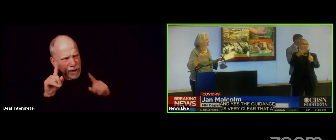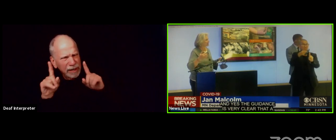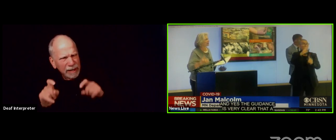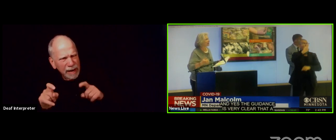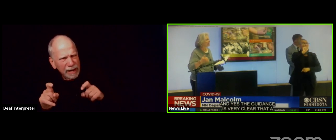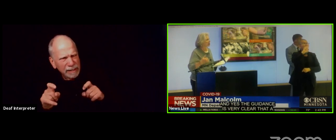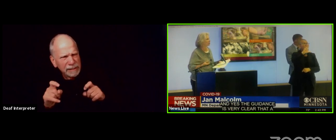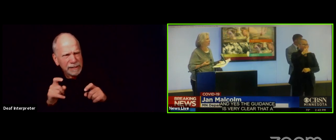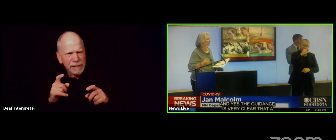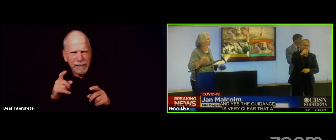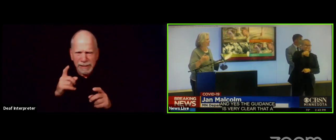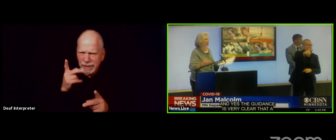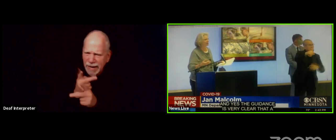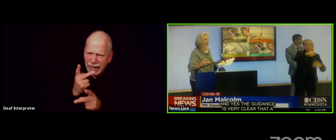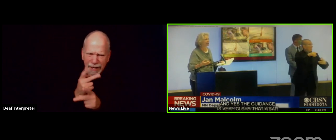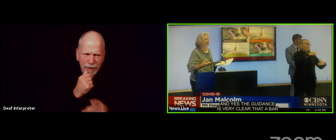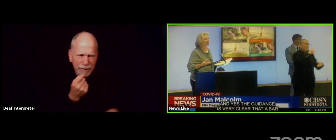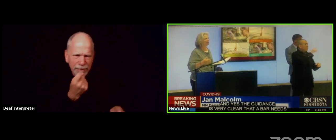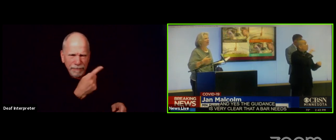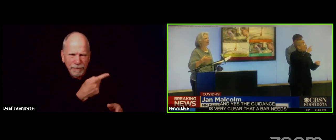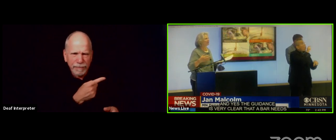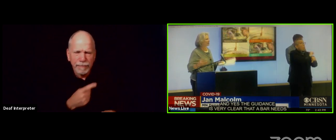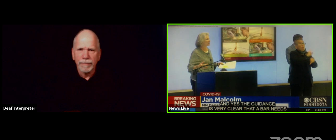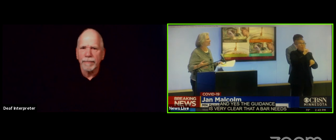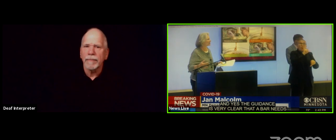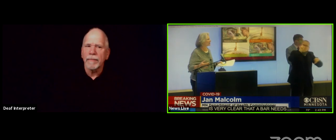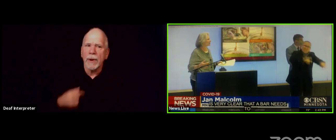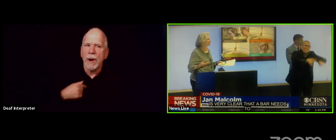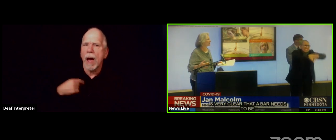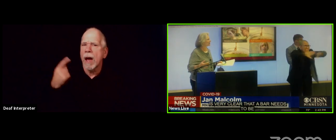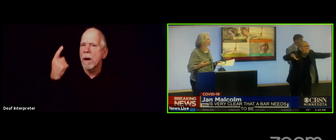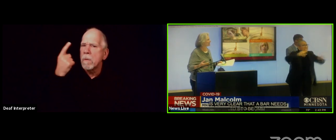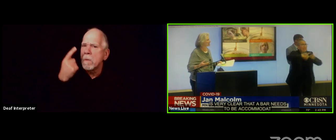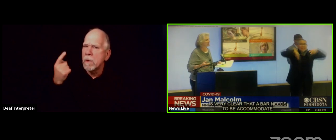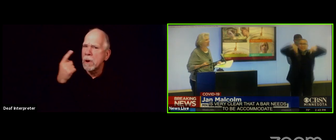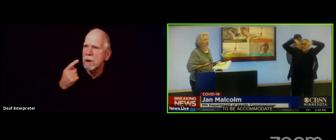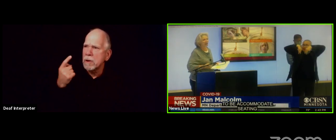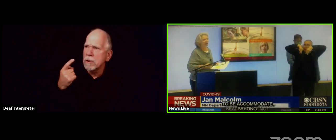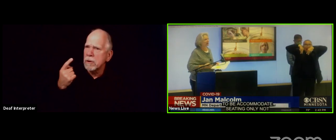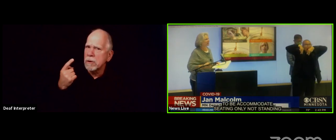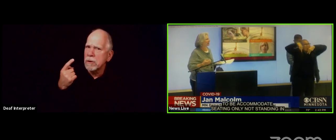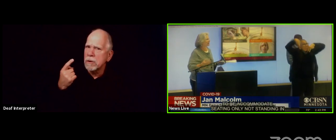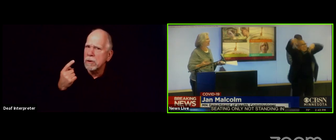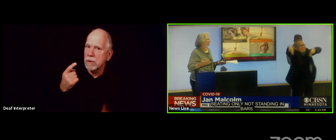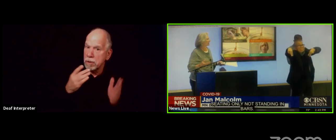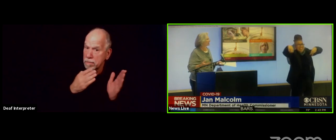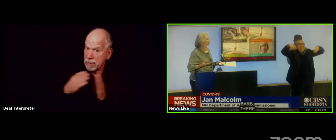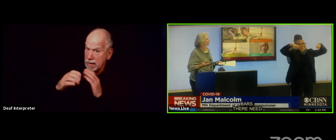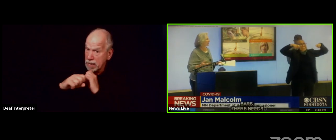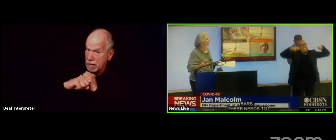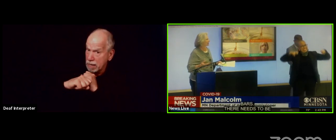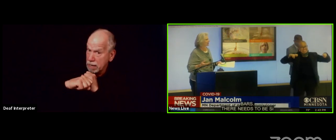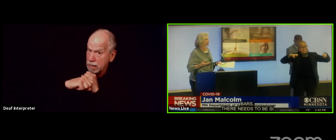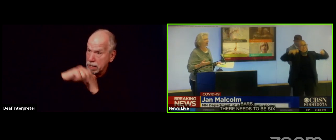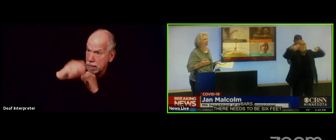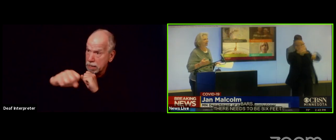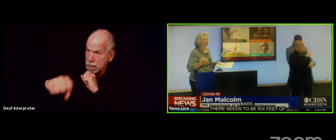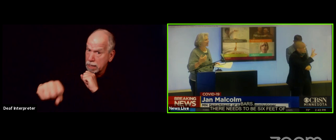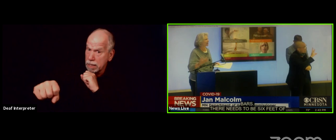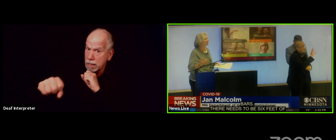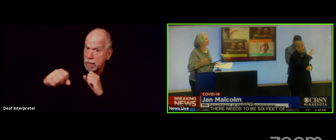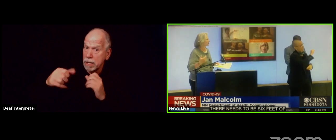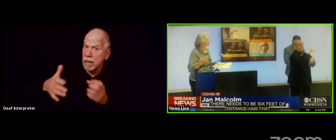accommodate seating only, not standing in bars. There needs to be 6 feet of distance. And that is the current guidance, that